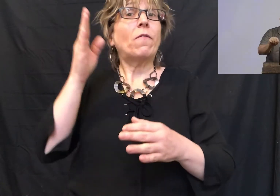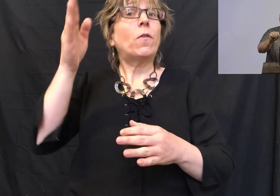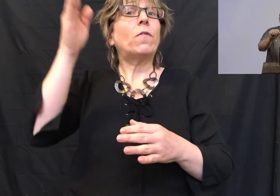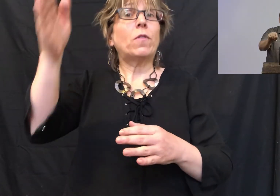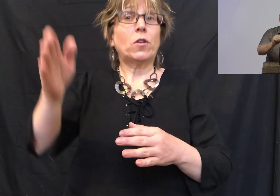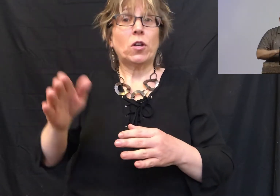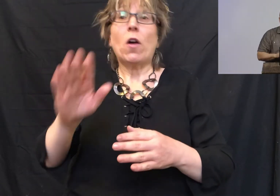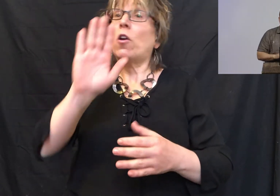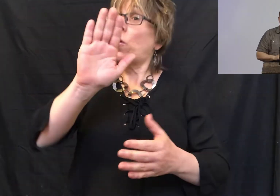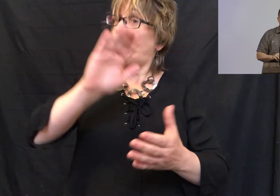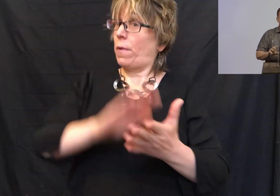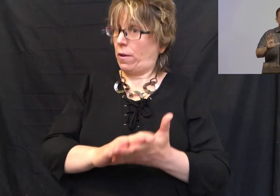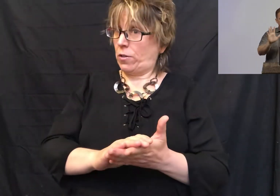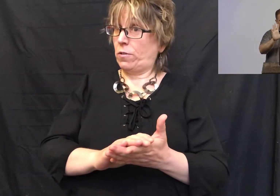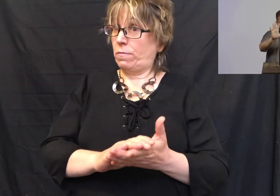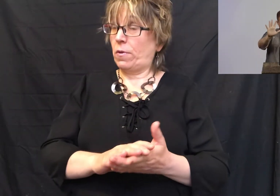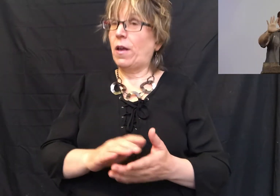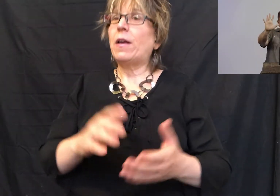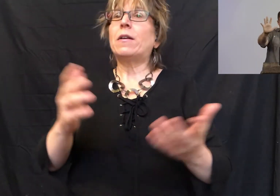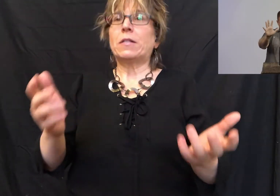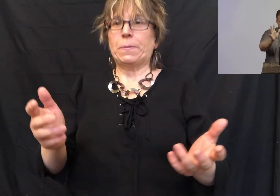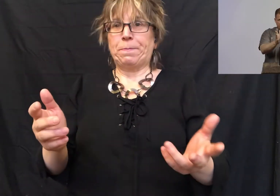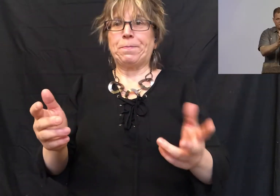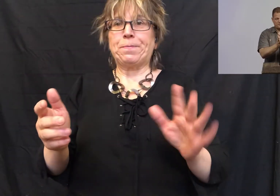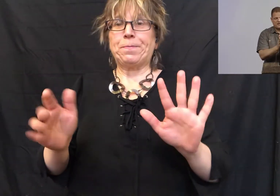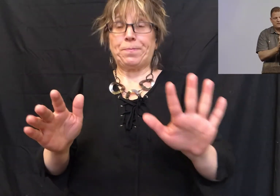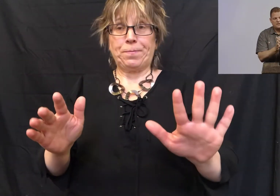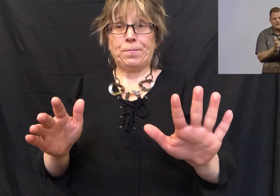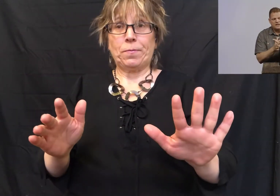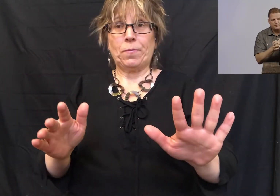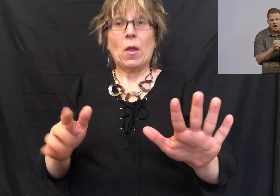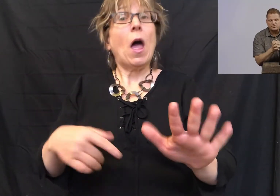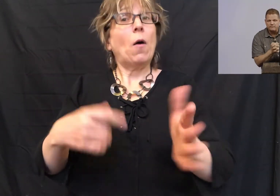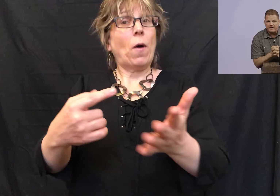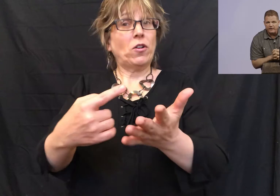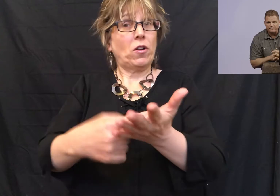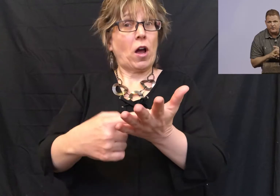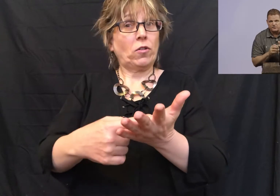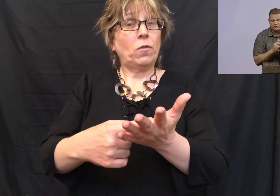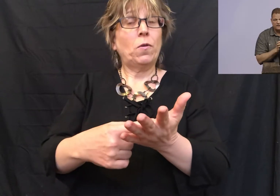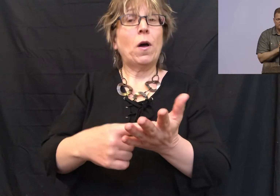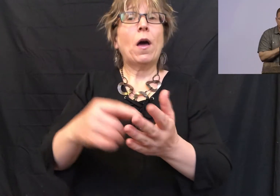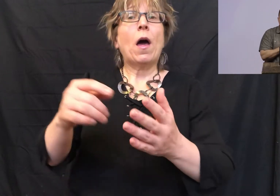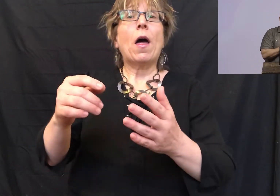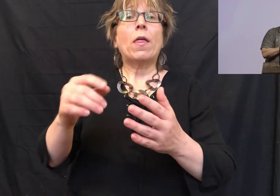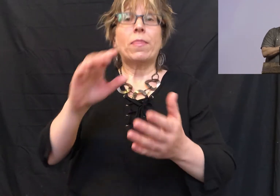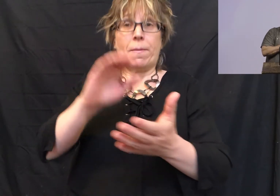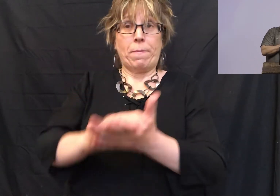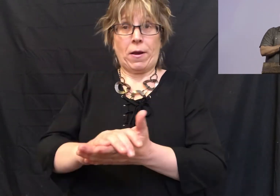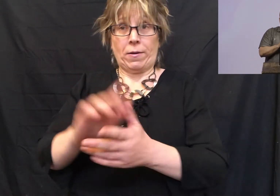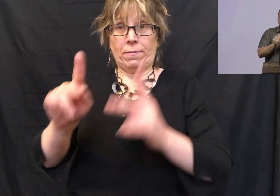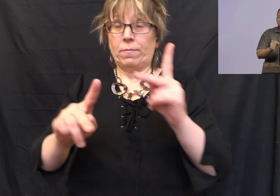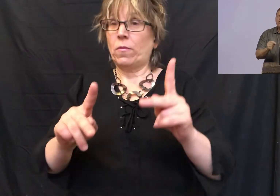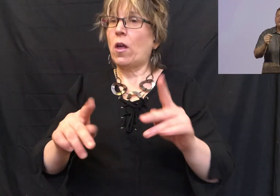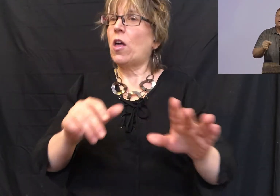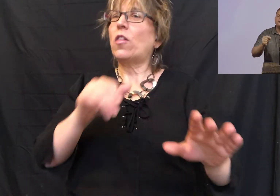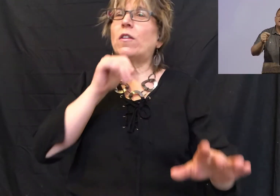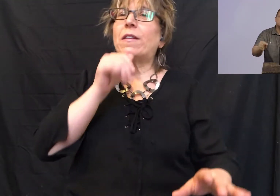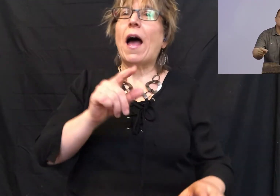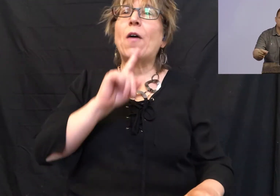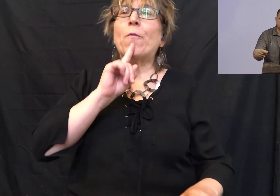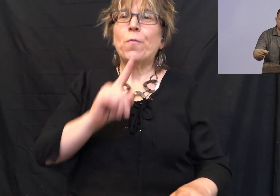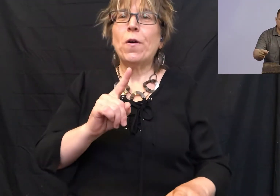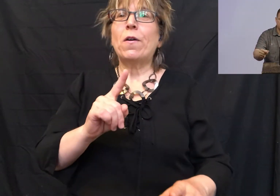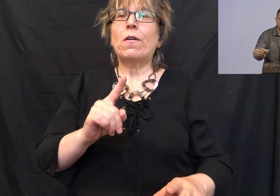the future of your marriage. Now, this is going to get a little dicey for a second. Let me talk to the married folks that are listening today. There's no